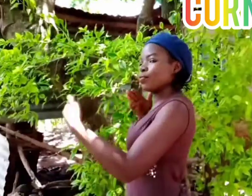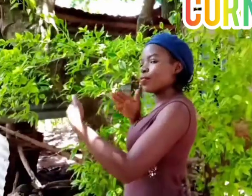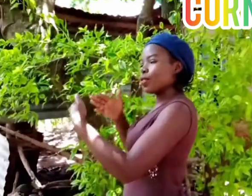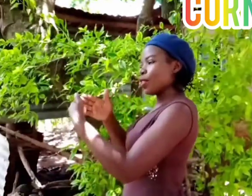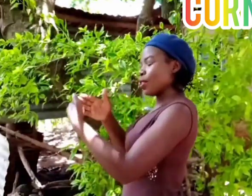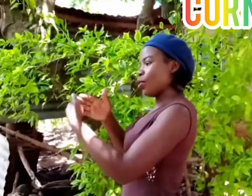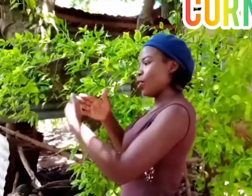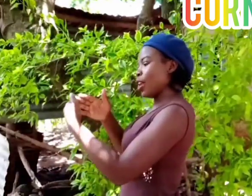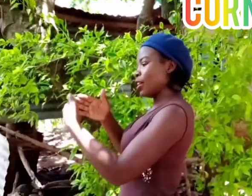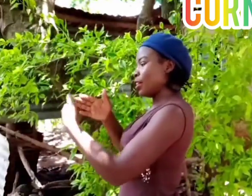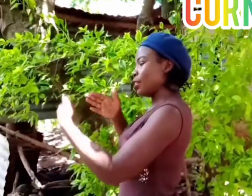Corner.